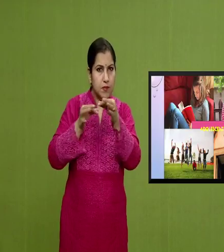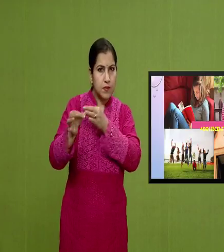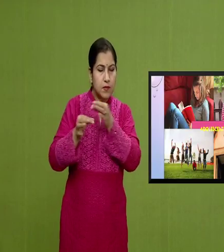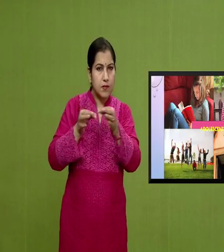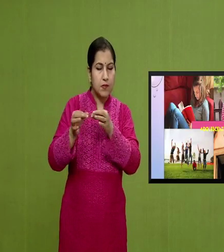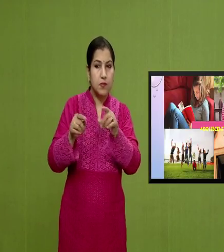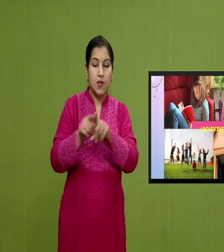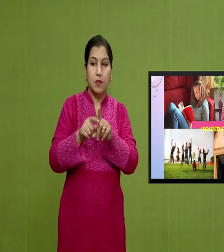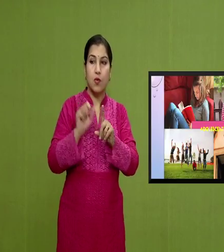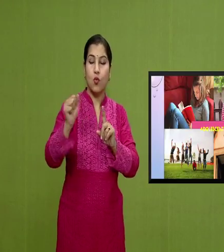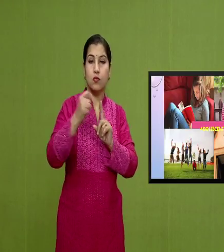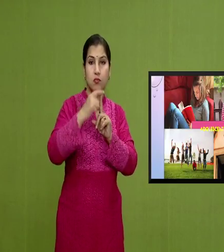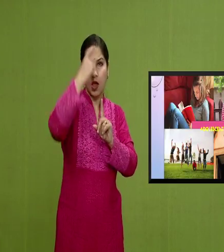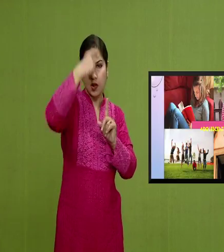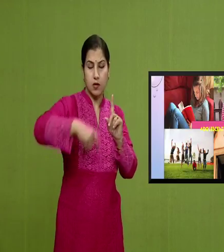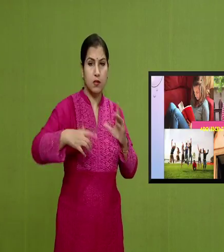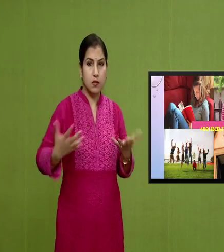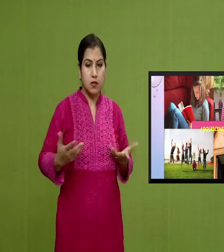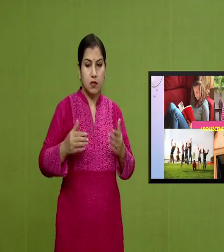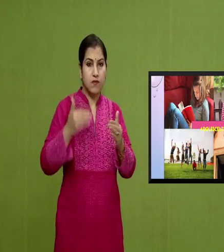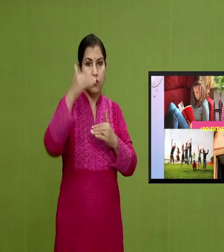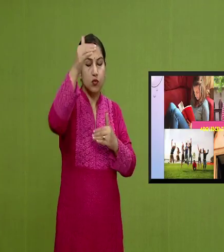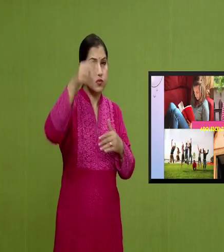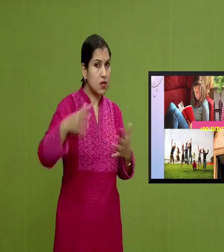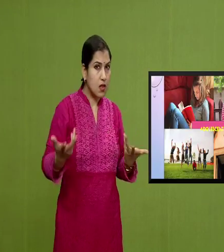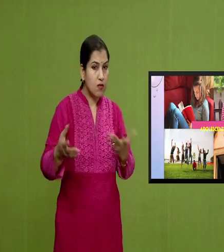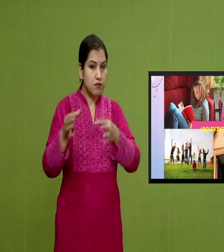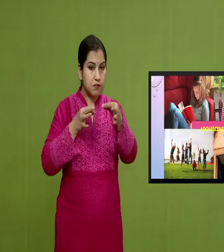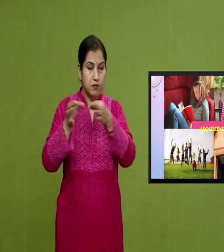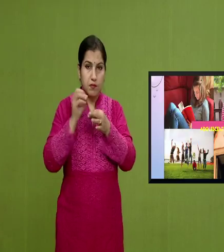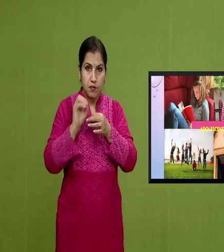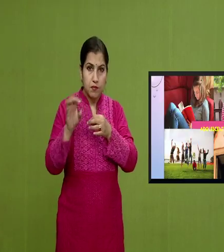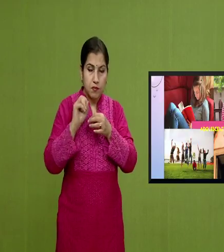identity, and career in near or later future.